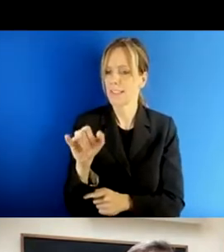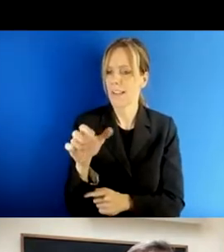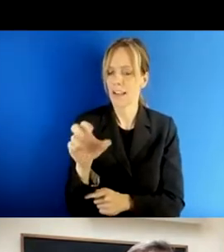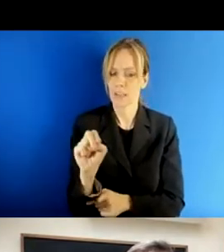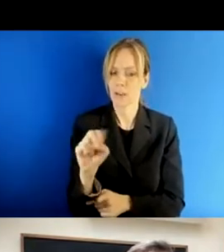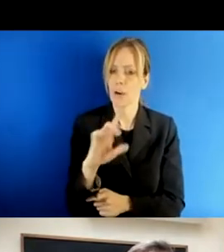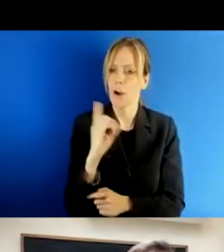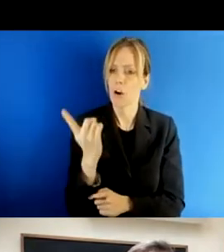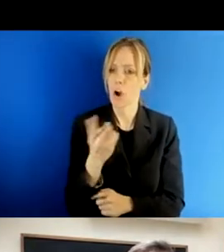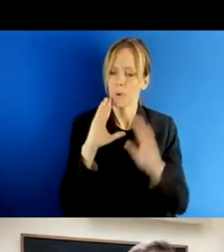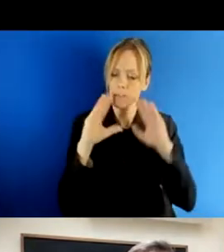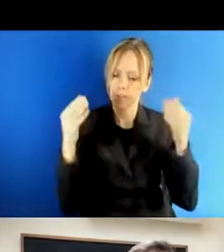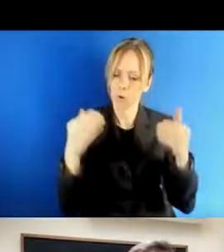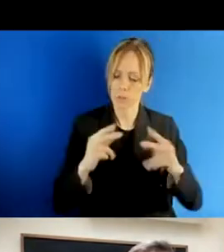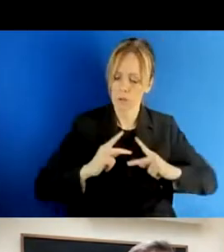mostly